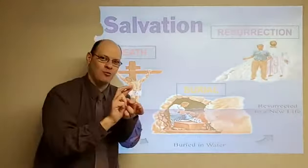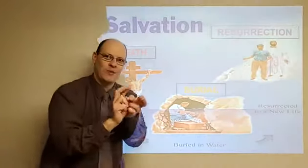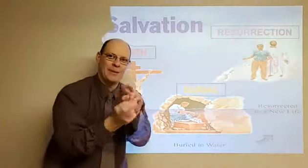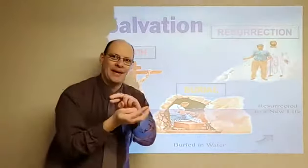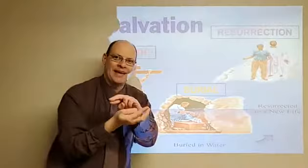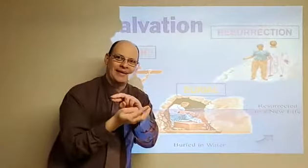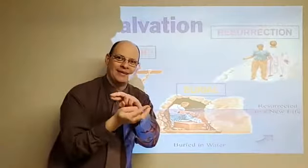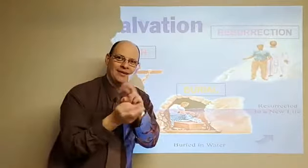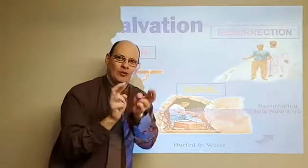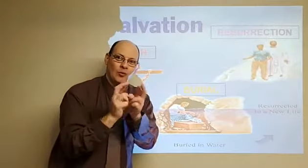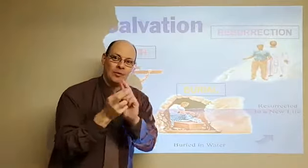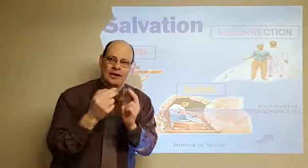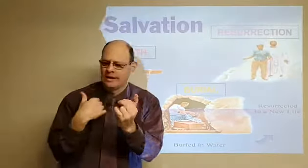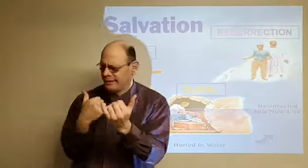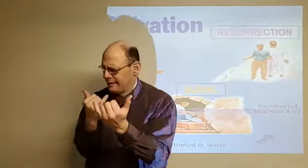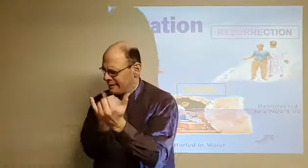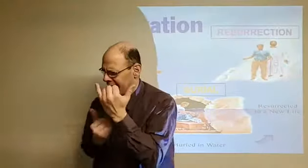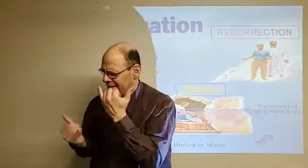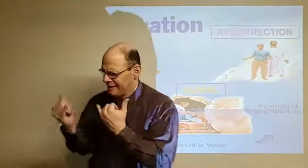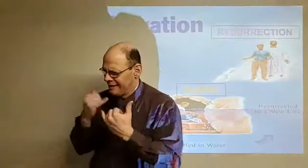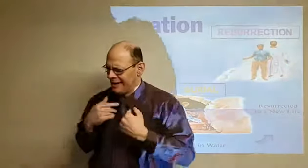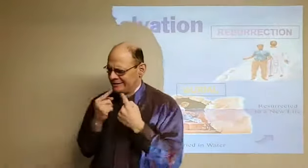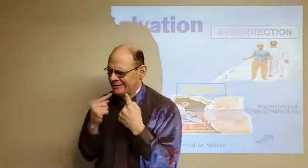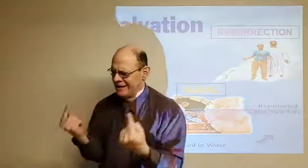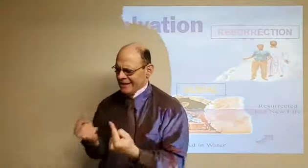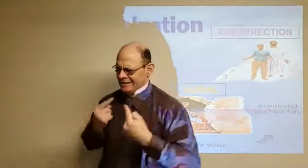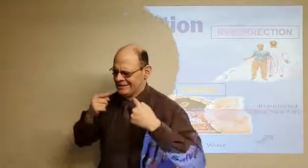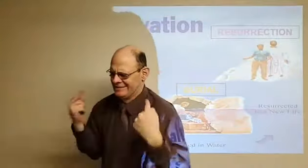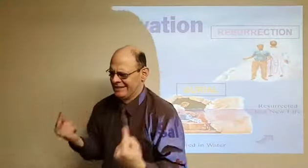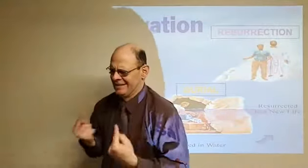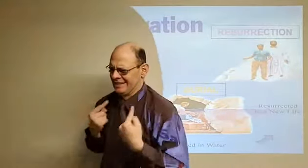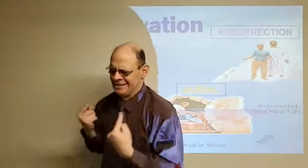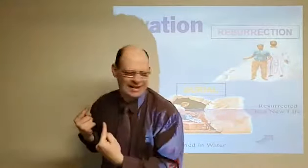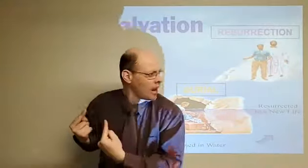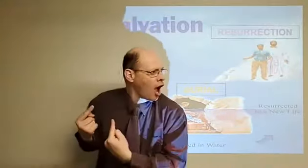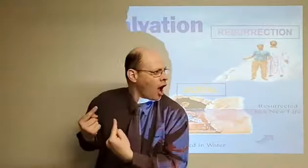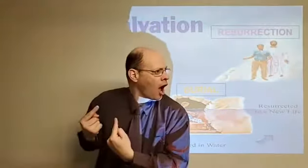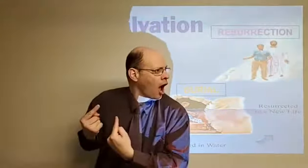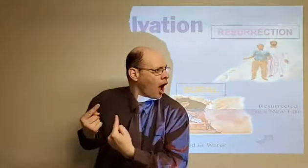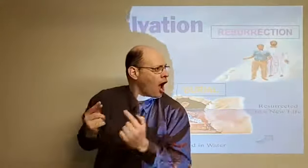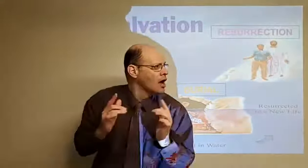have to repent for the sins that I have done in my life